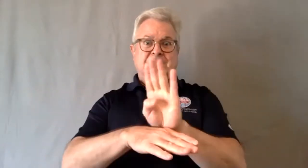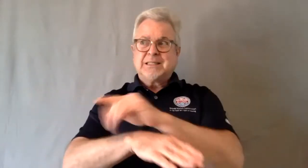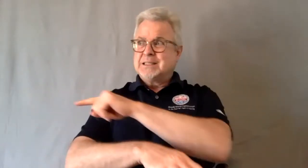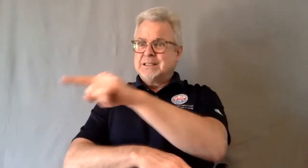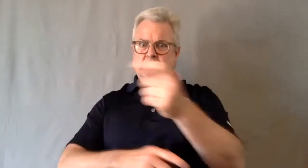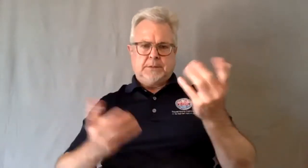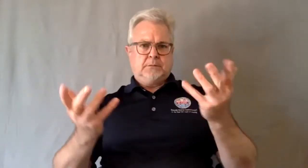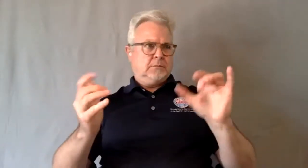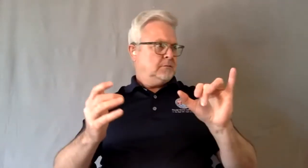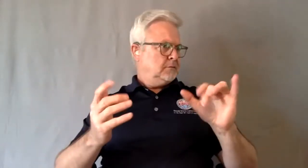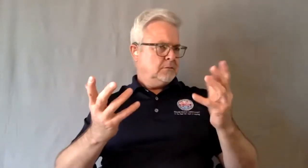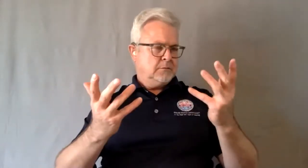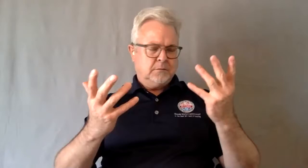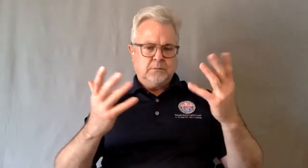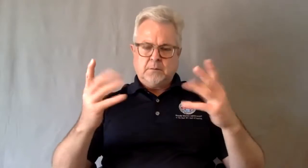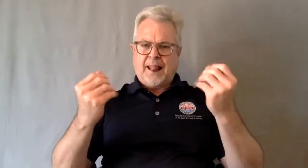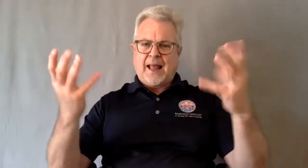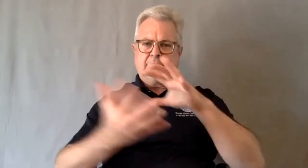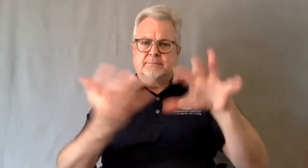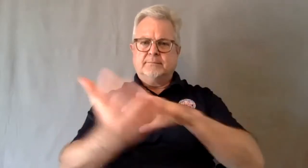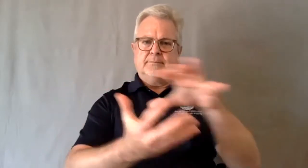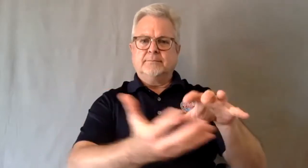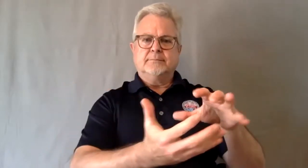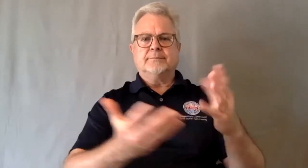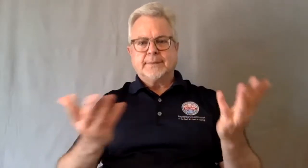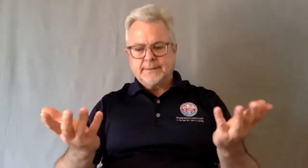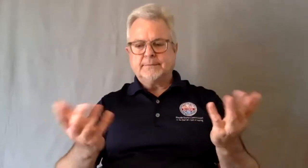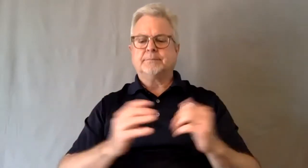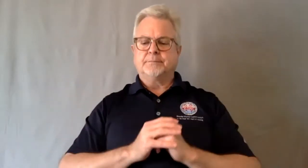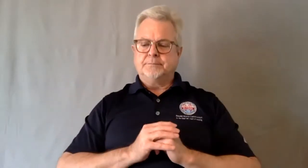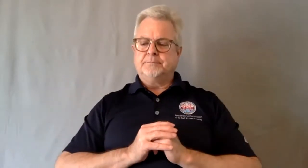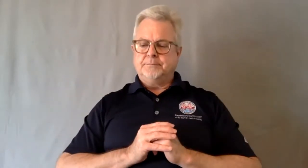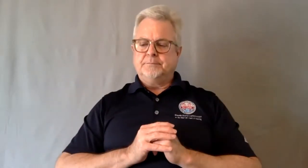bit hesitant. Should we continue to wear masks or not? And there's a lot of confusion.